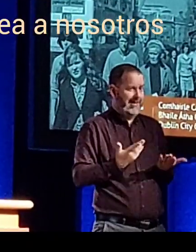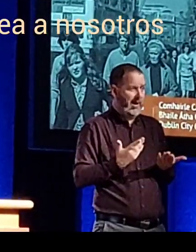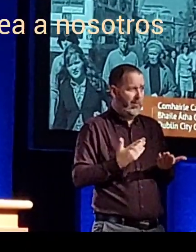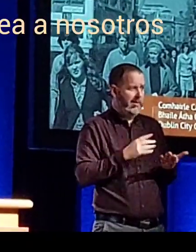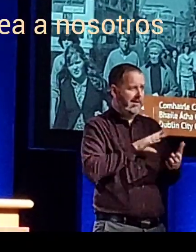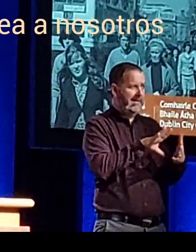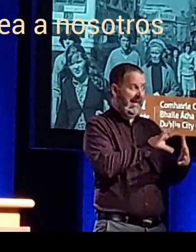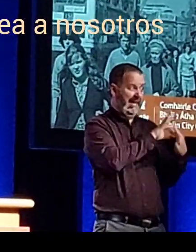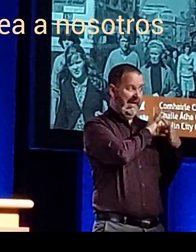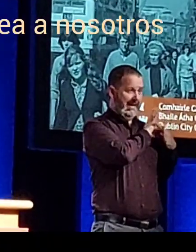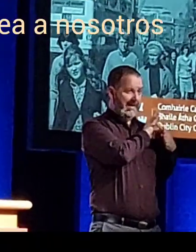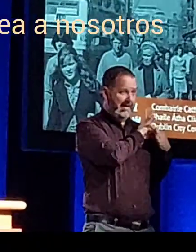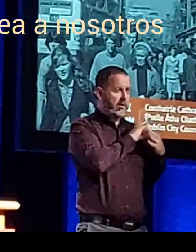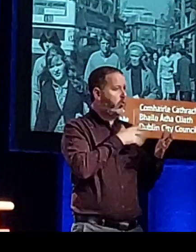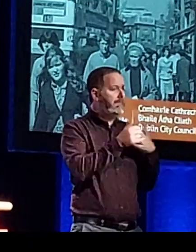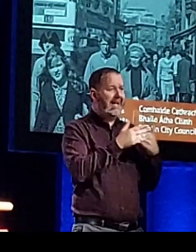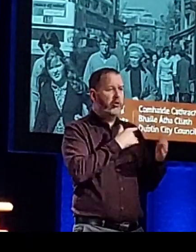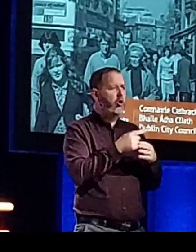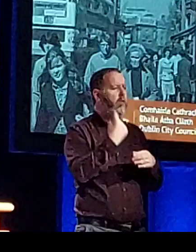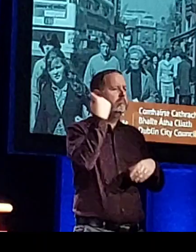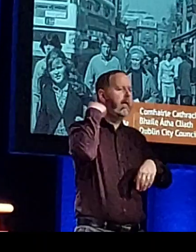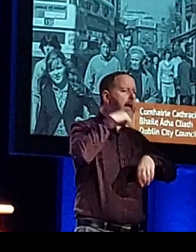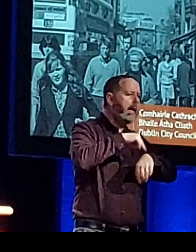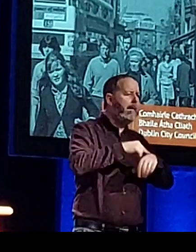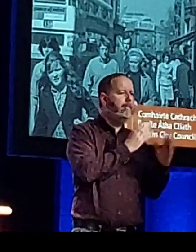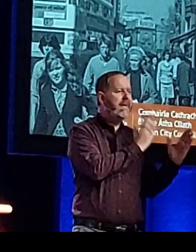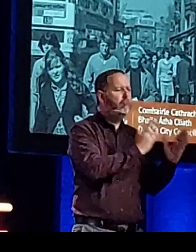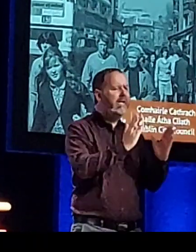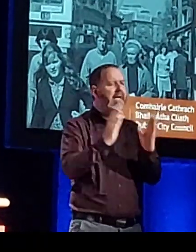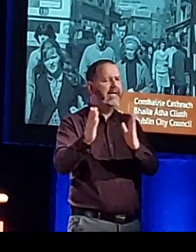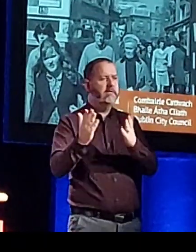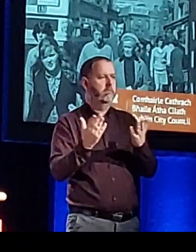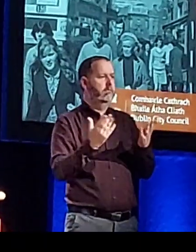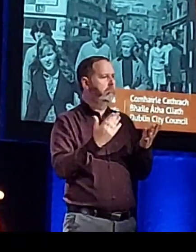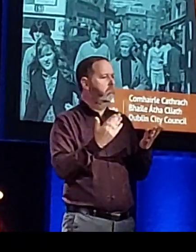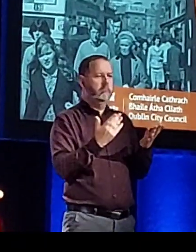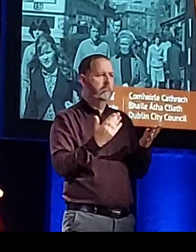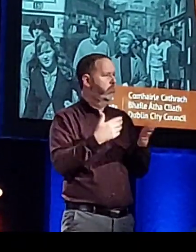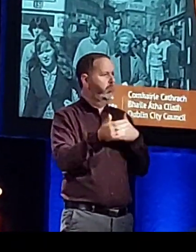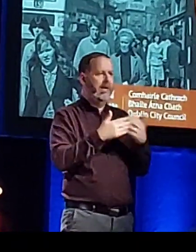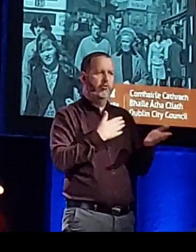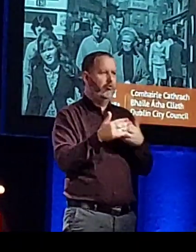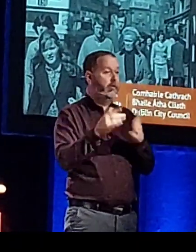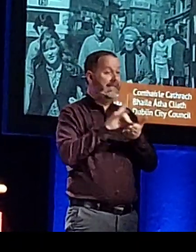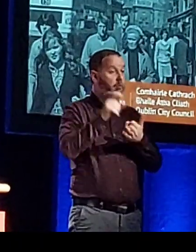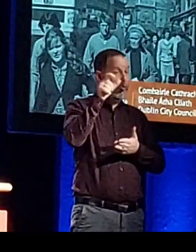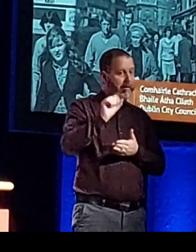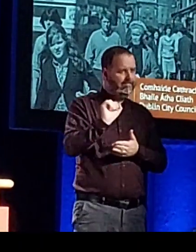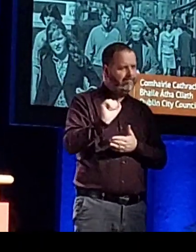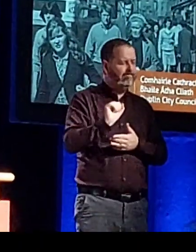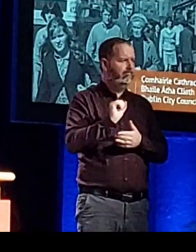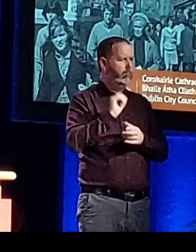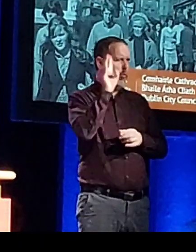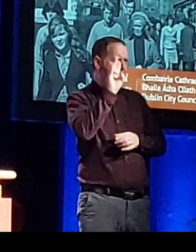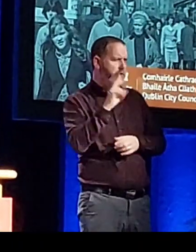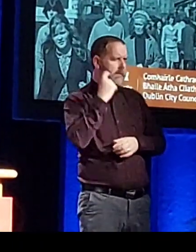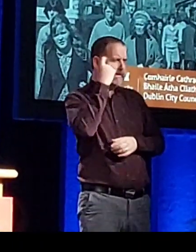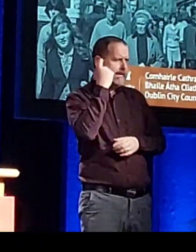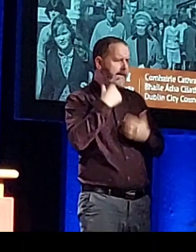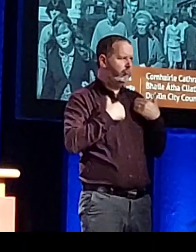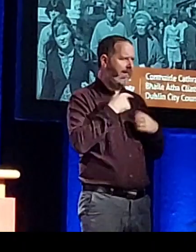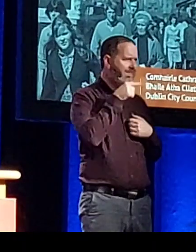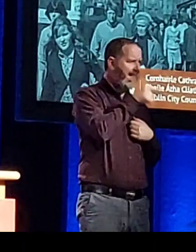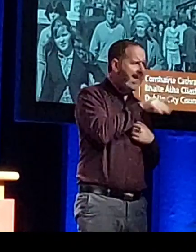we're writing about, historians research questions, the topics they're interested in, the archives they want to look